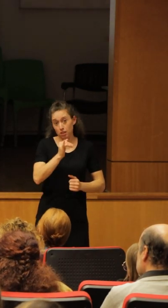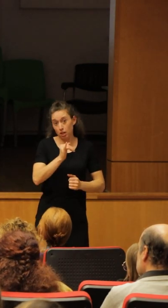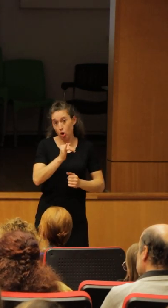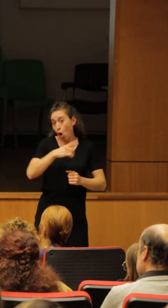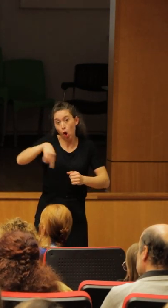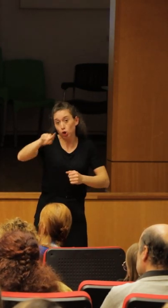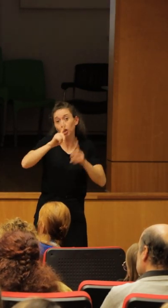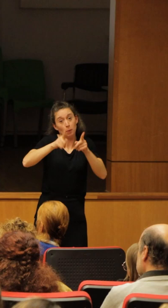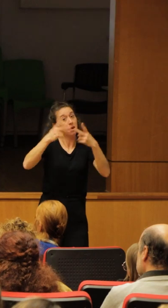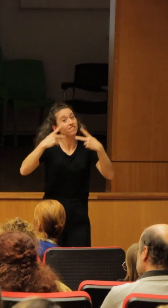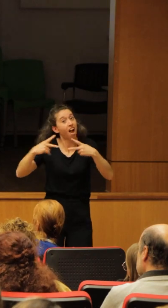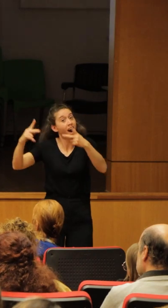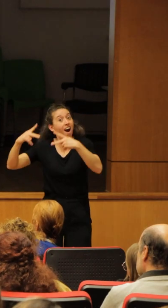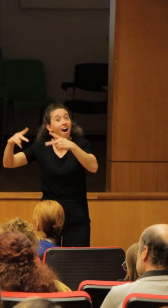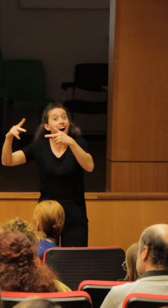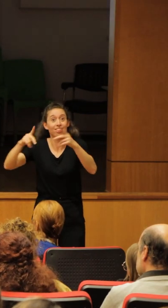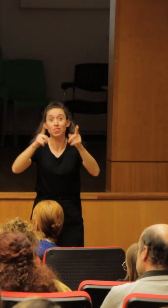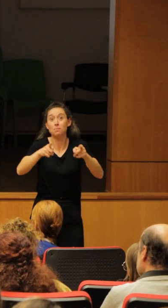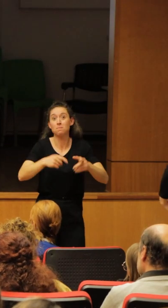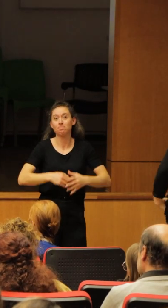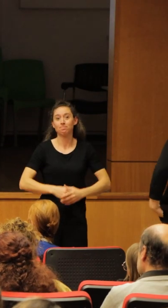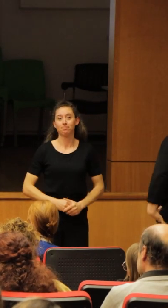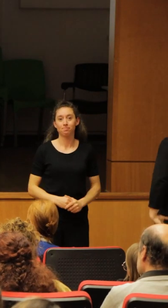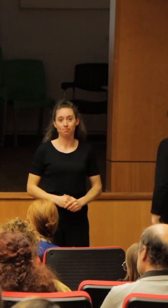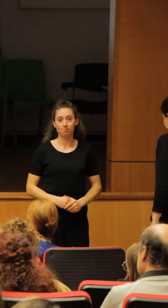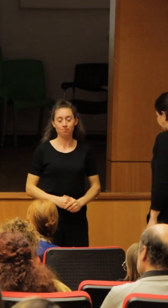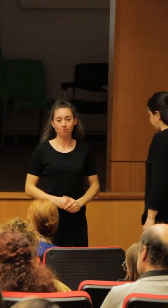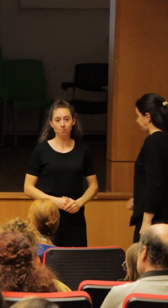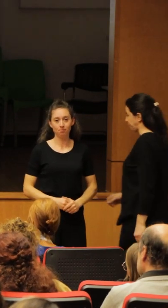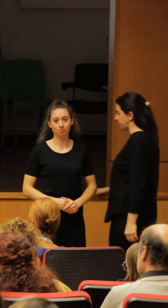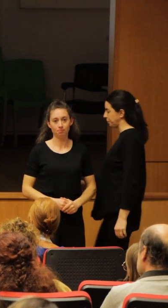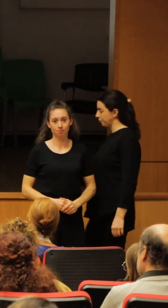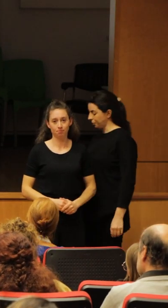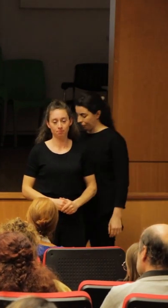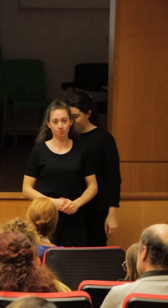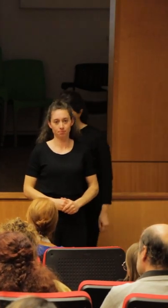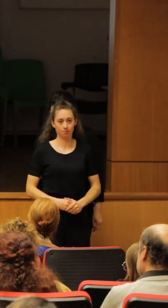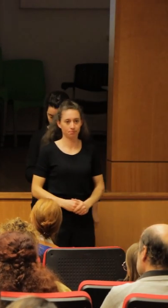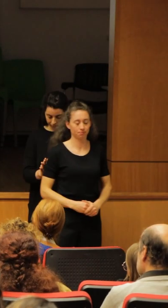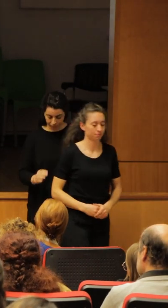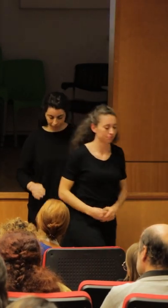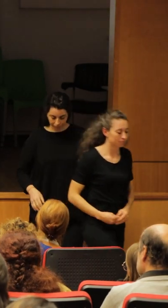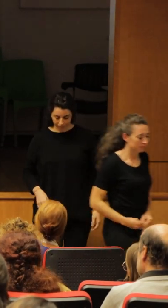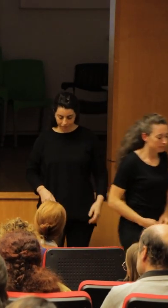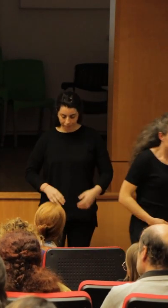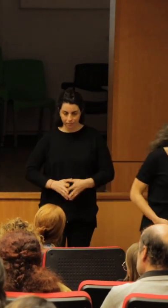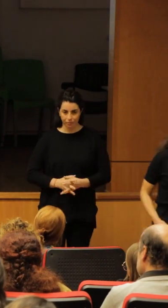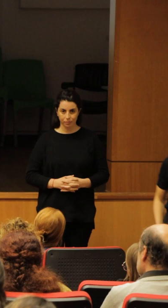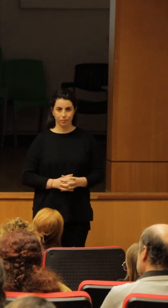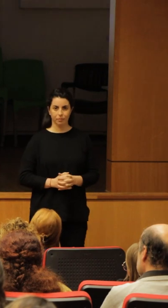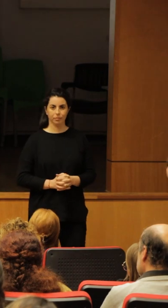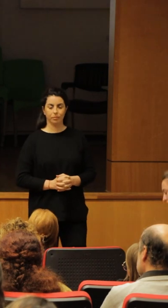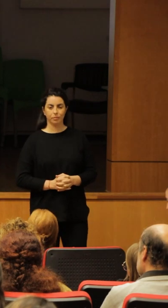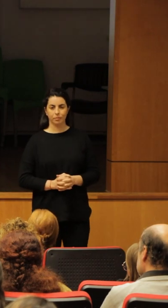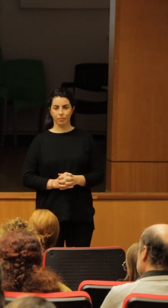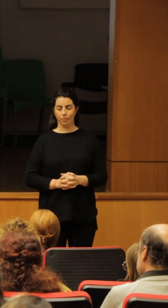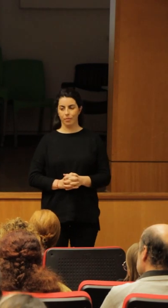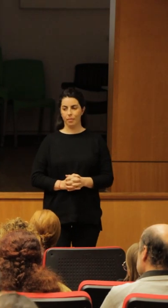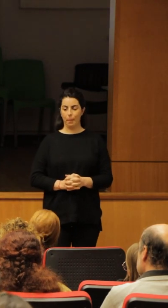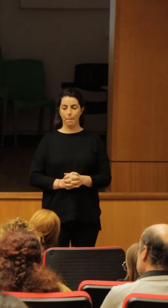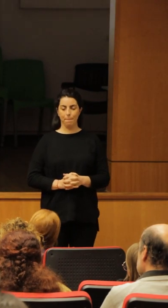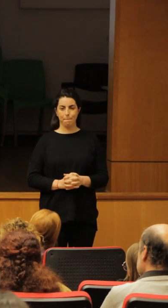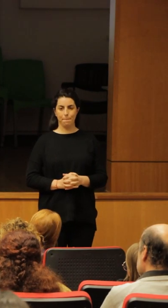son otros viajeros. Yeah, and if life is a journey, what is a goal in life? What is? A